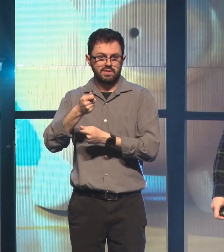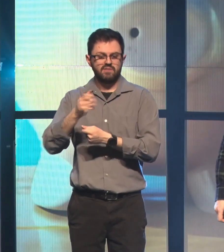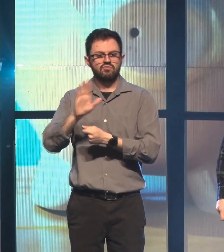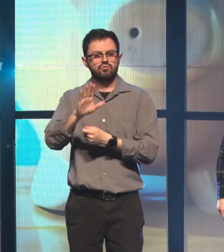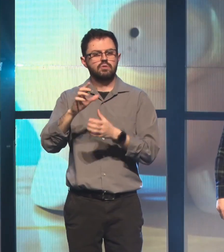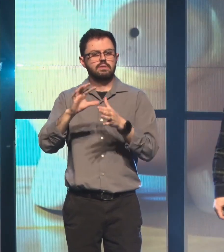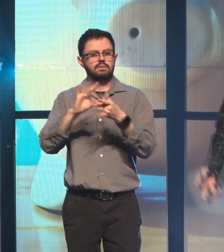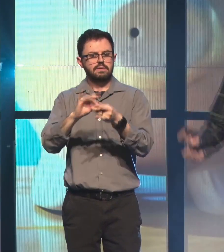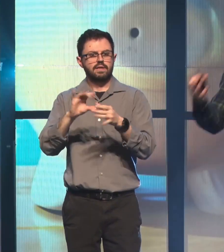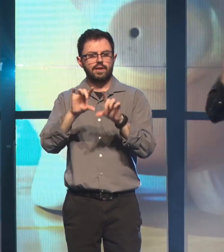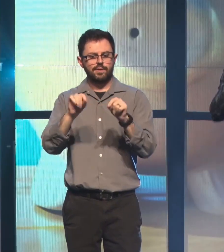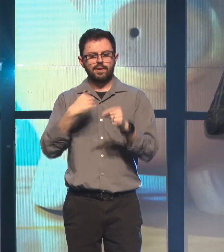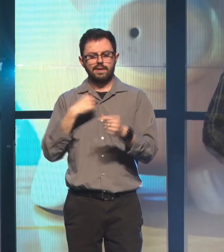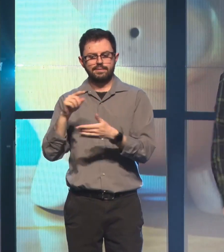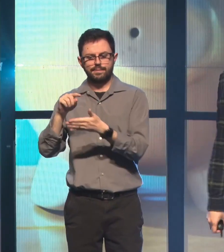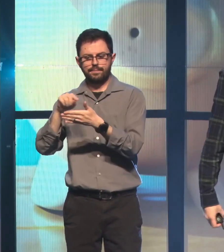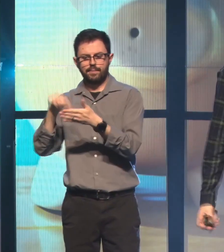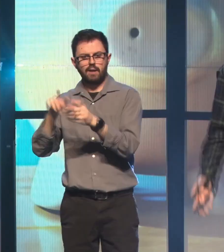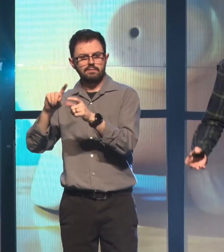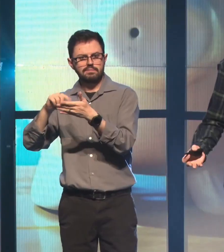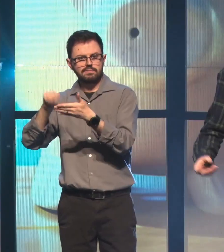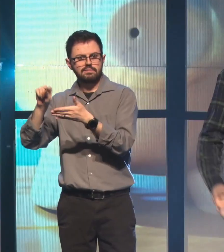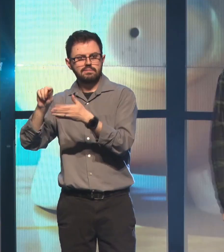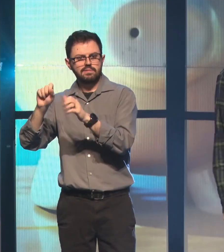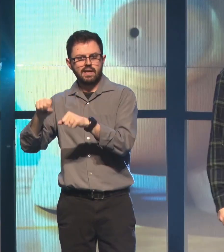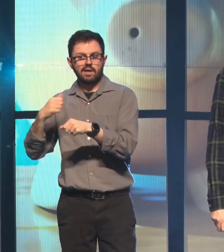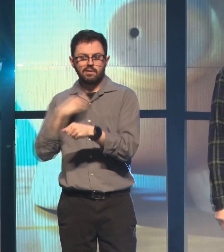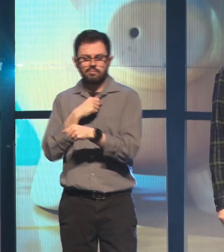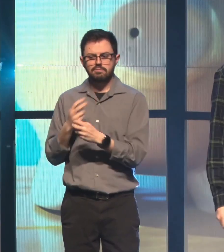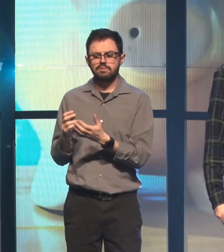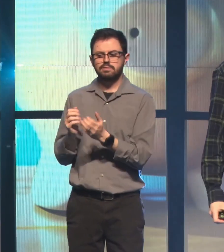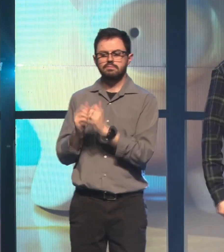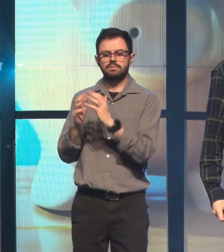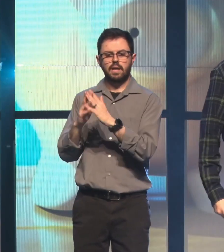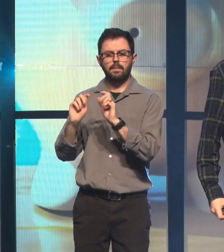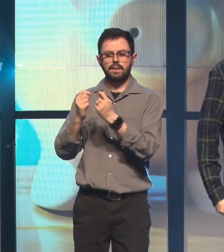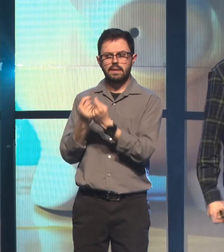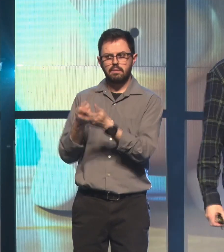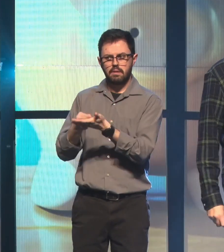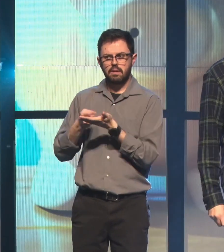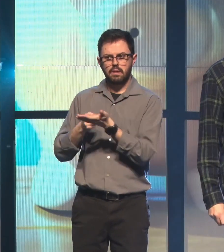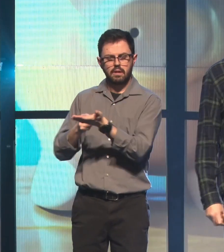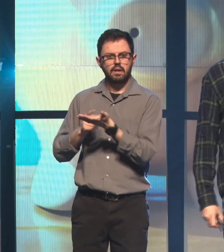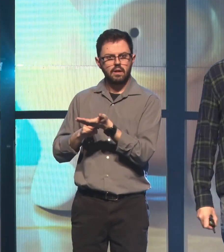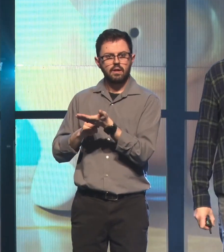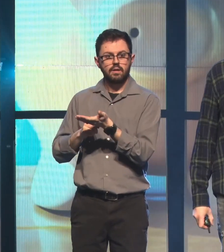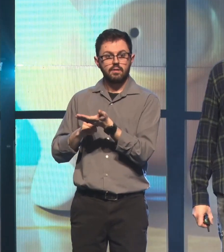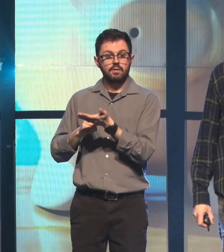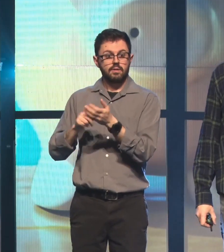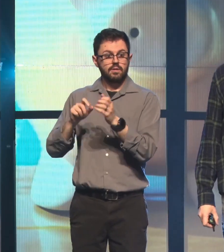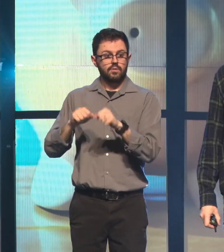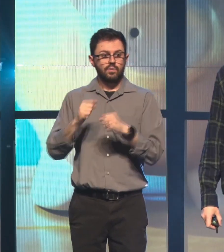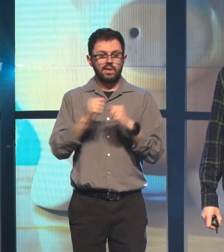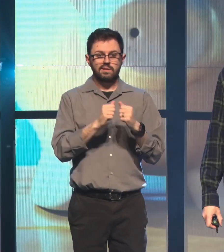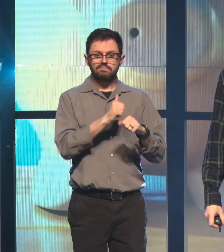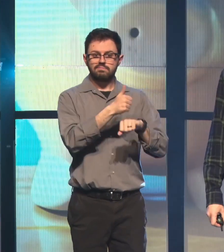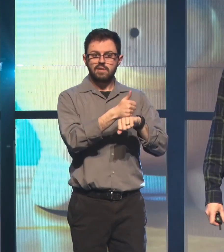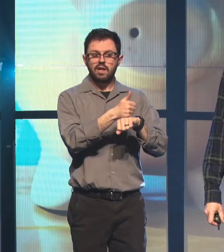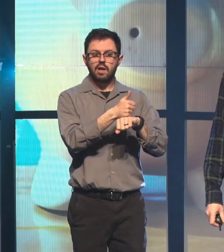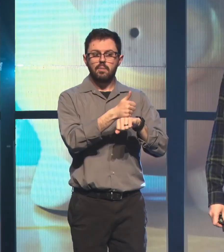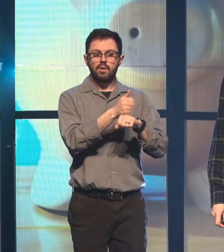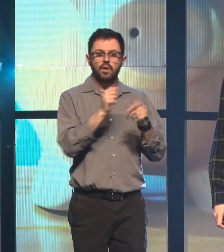reach out and put a little team together, and we'll start thinking about that. And we can set up an opportunity for people to give and